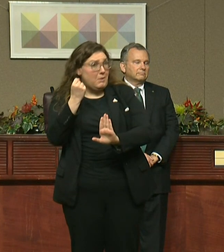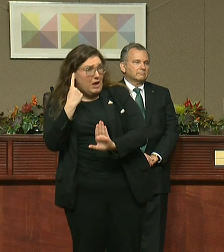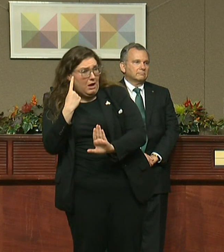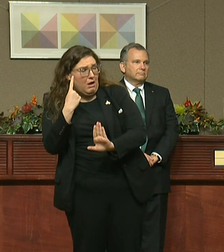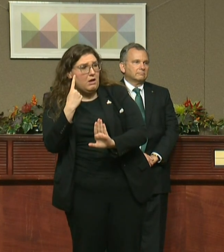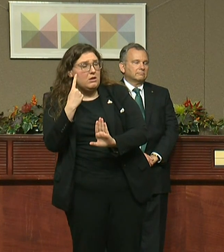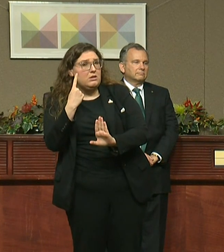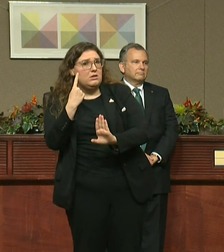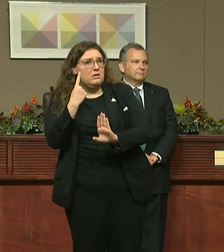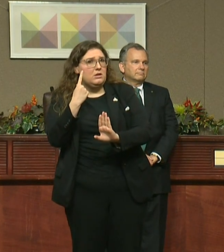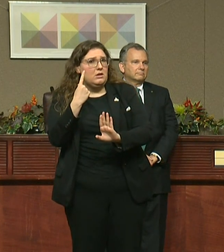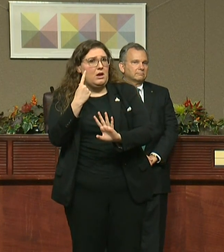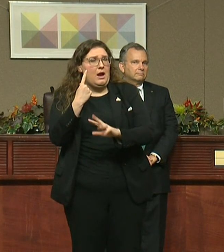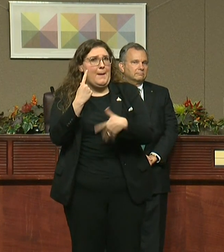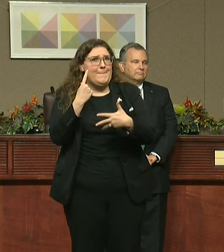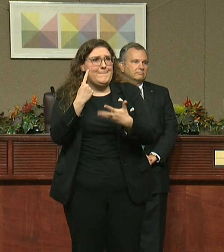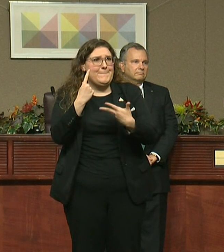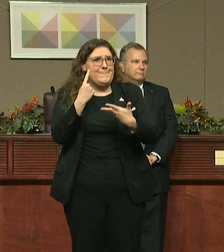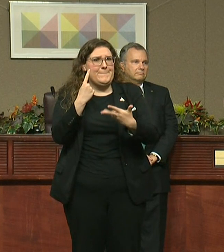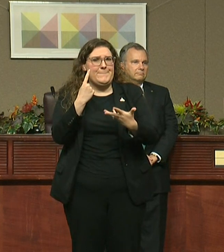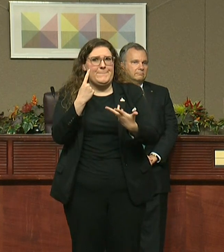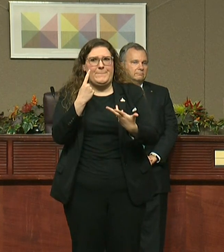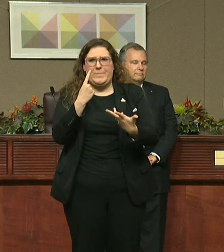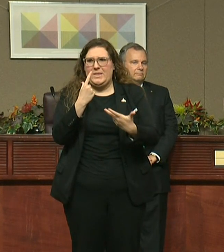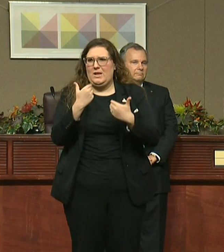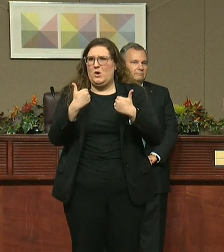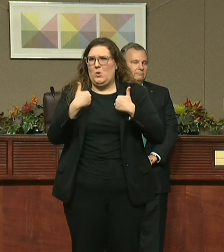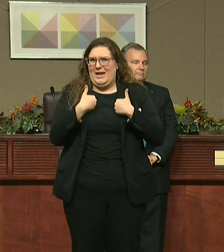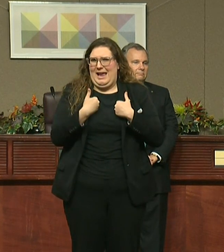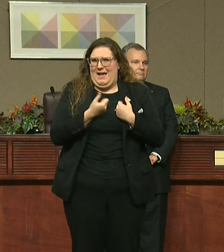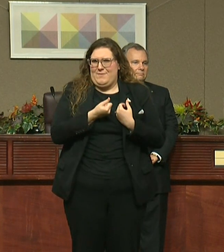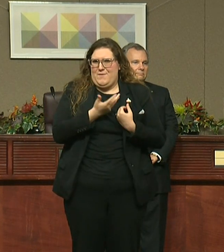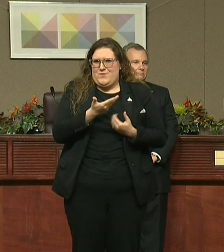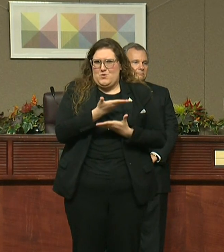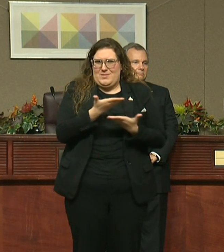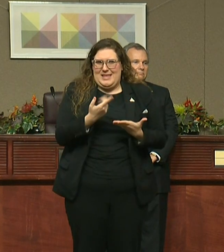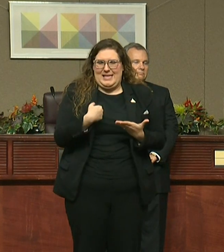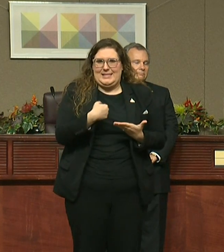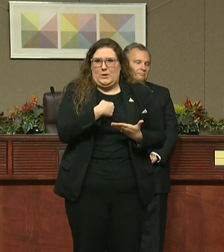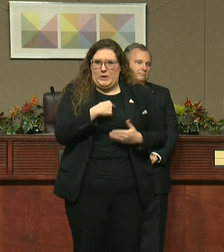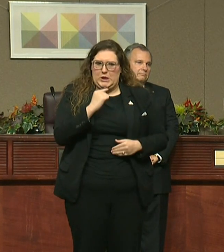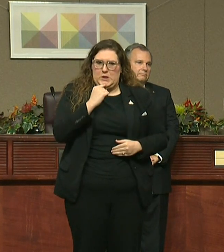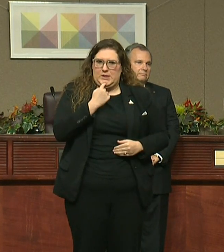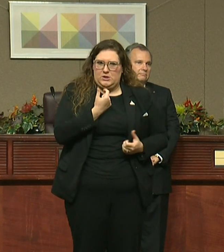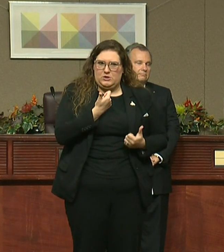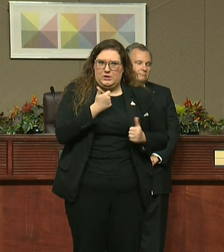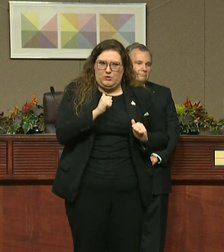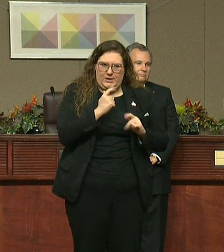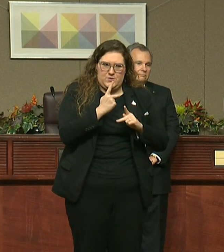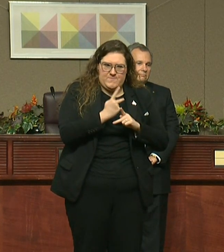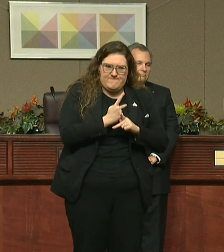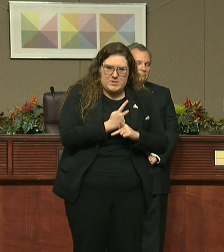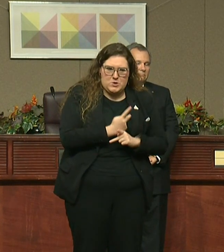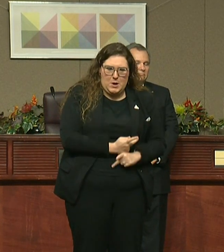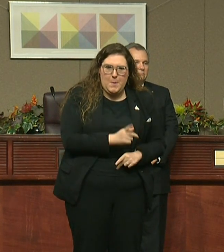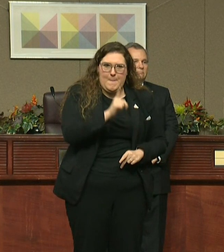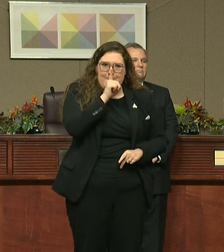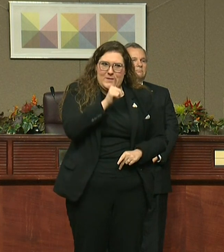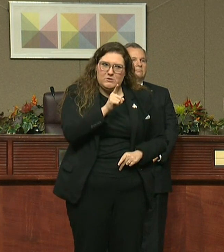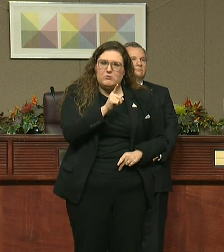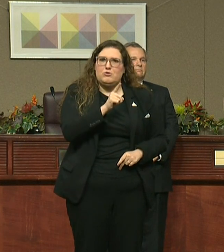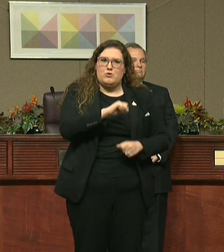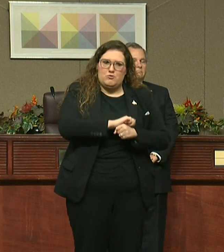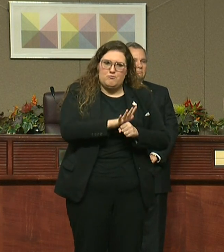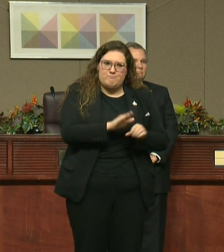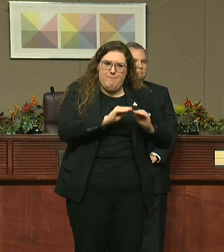few areas that we are intensively working at to try to contain any further spread of the